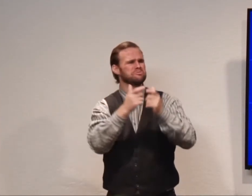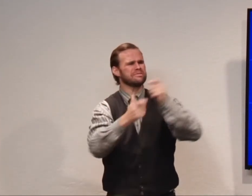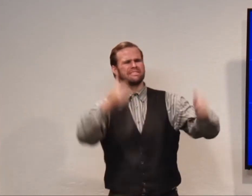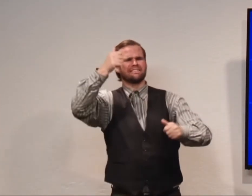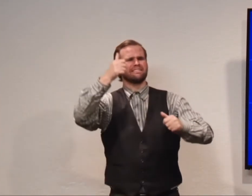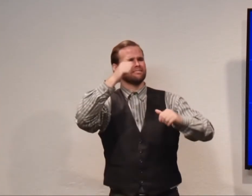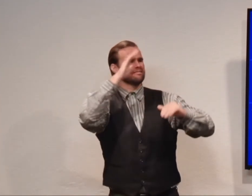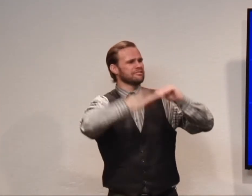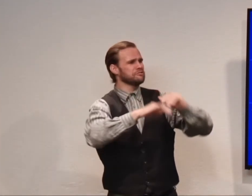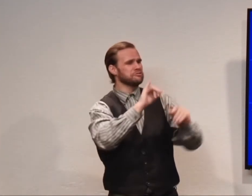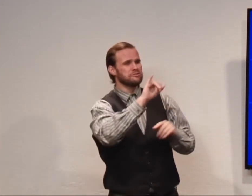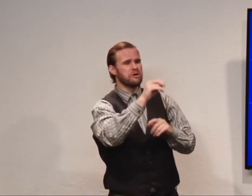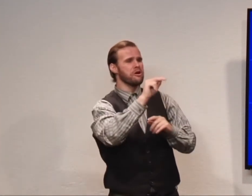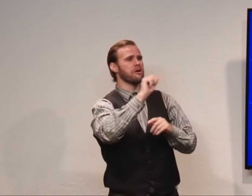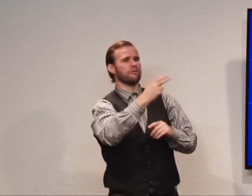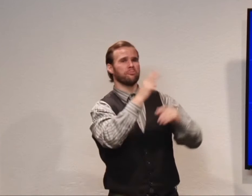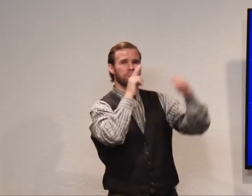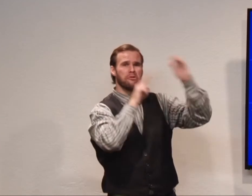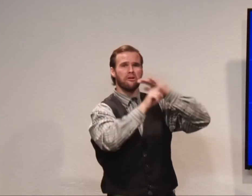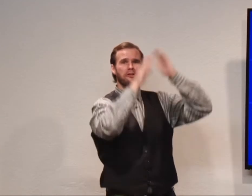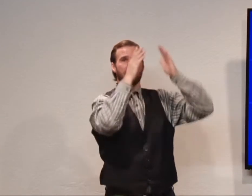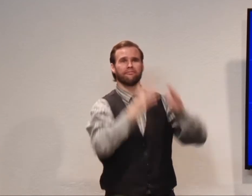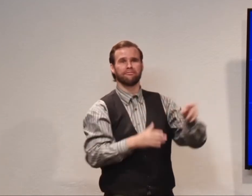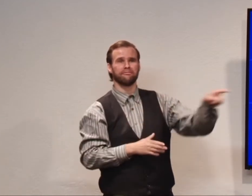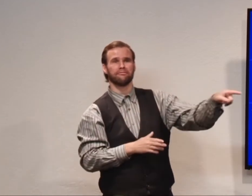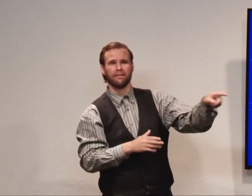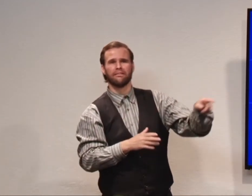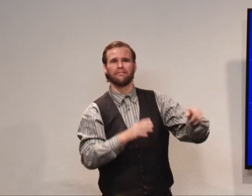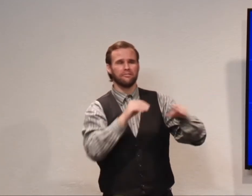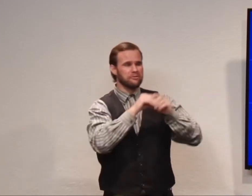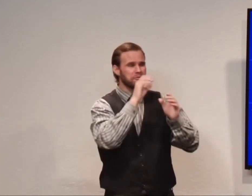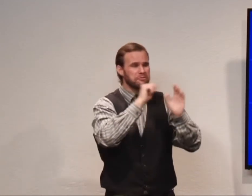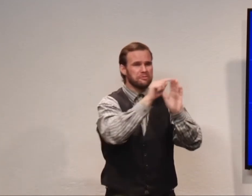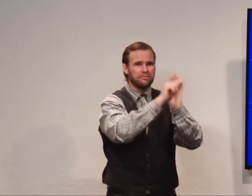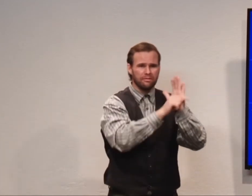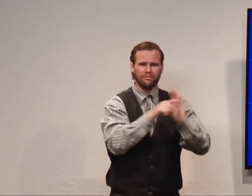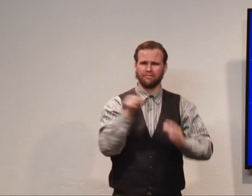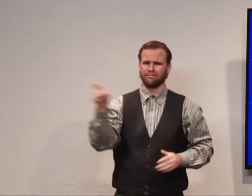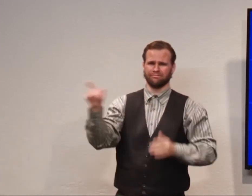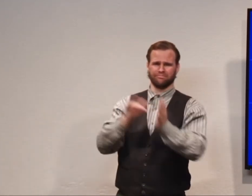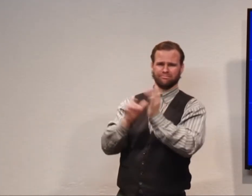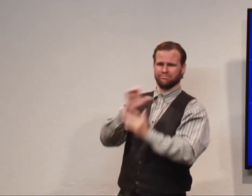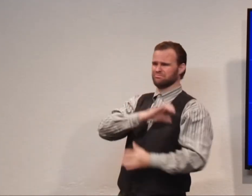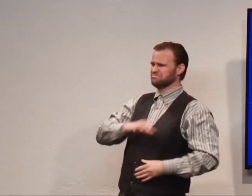Jesus said, now one greater than Jonah is here.